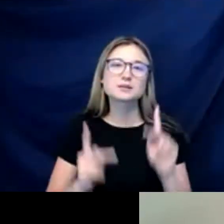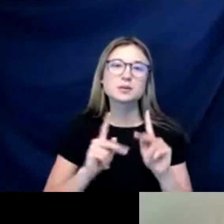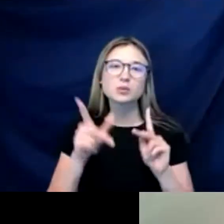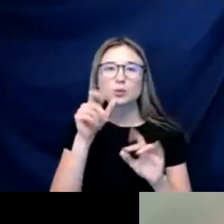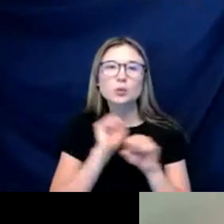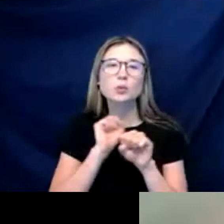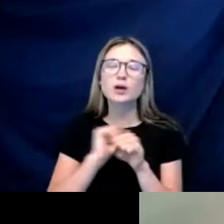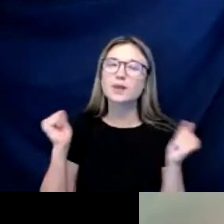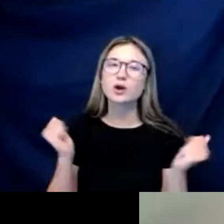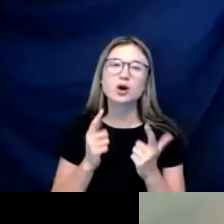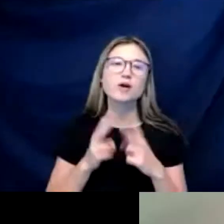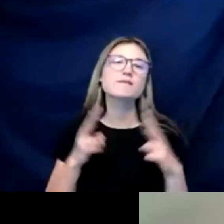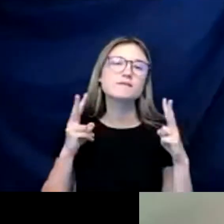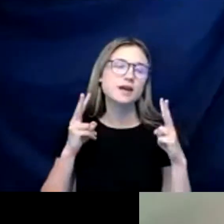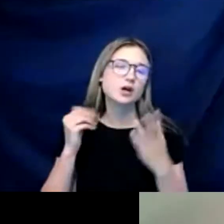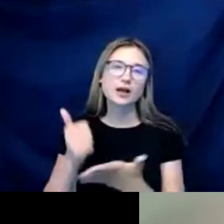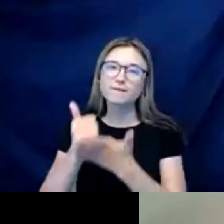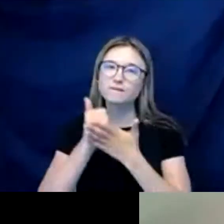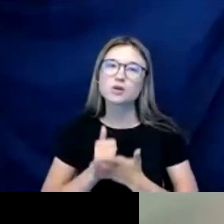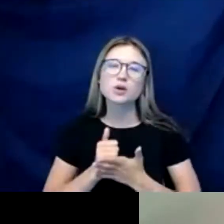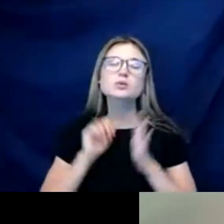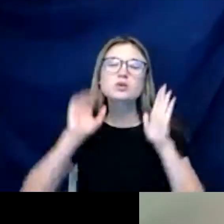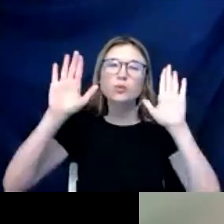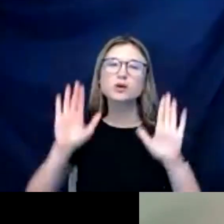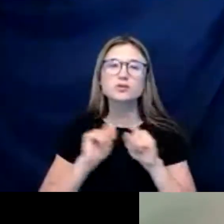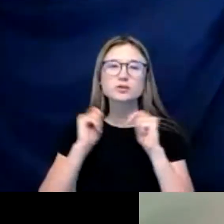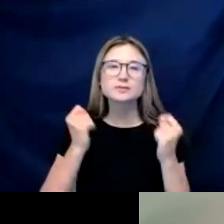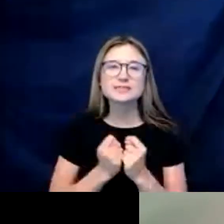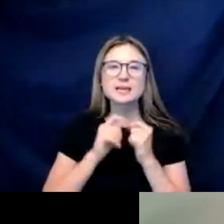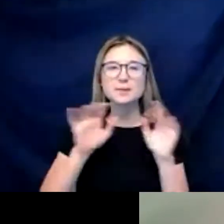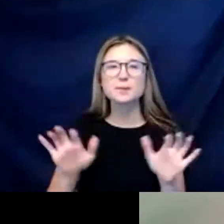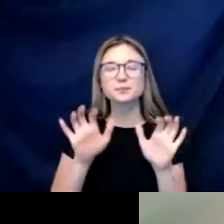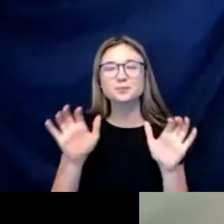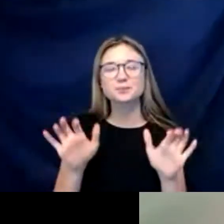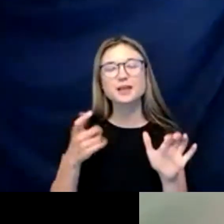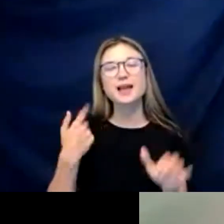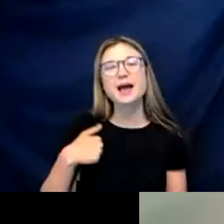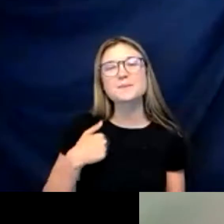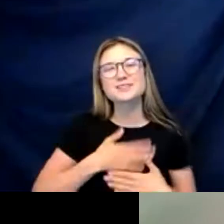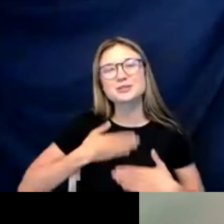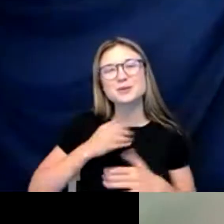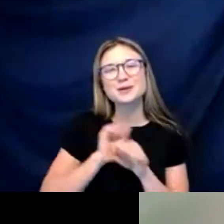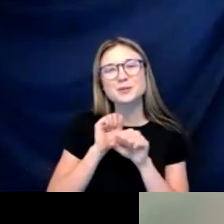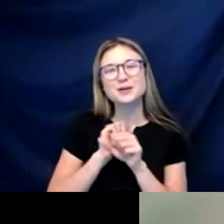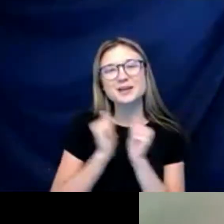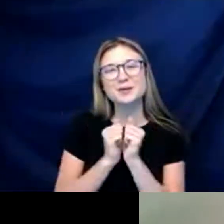So it was a wonderful team effort, and I'm really enjoying working with everyone. So thank you.